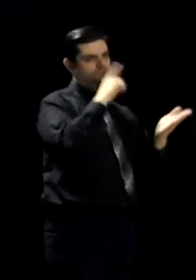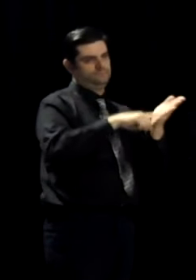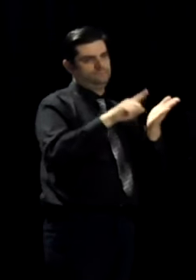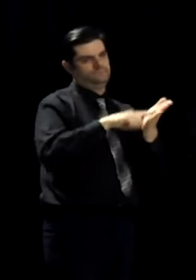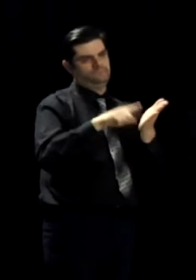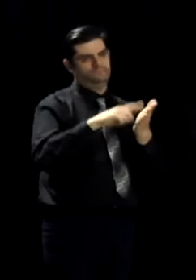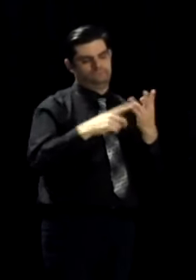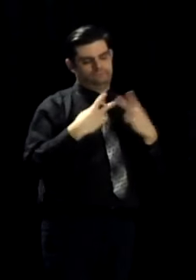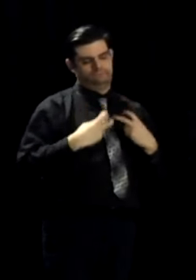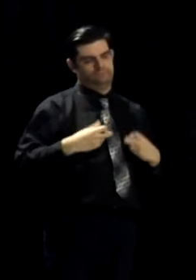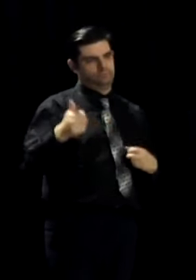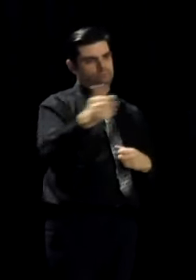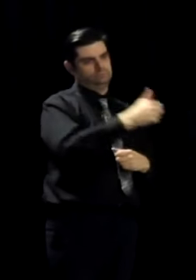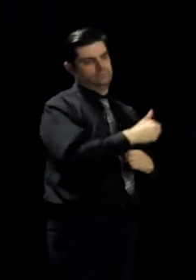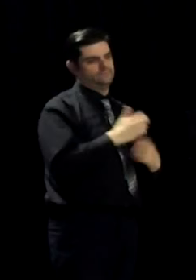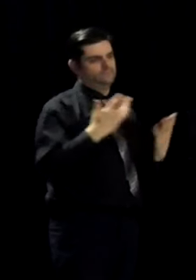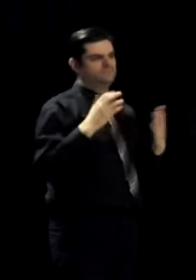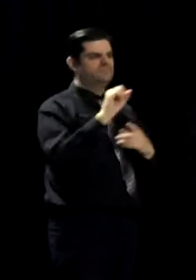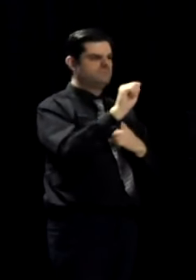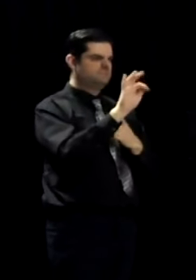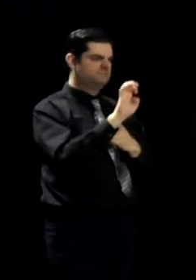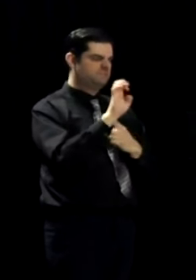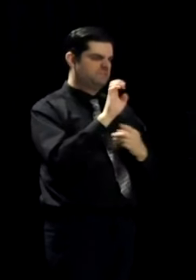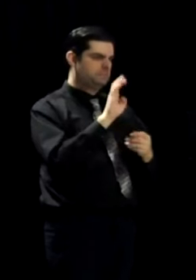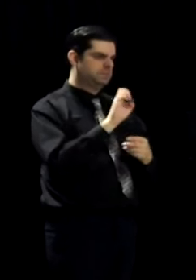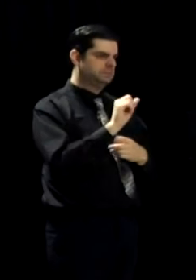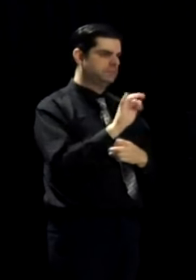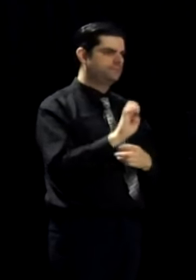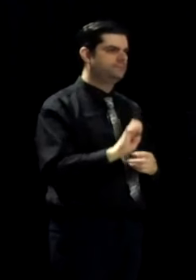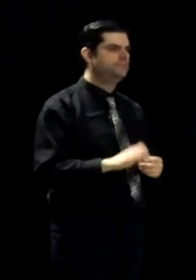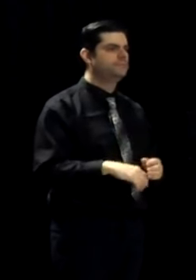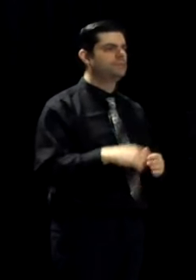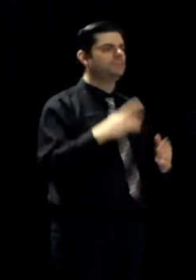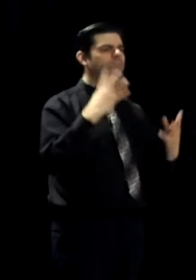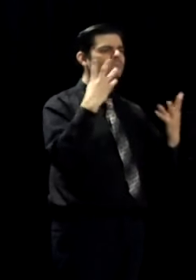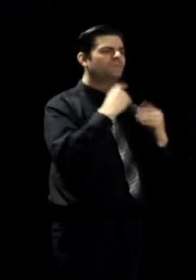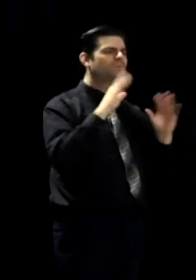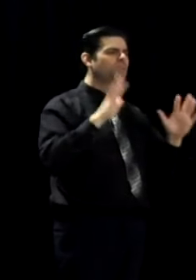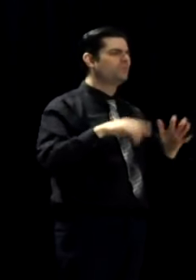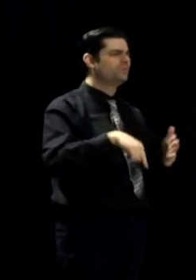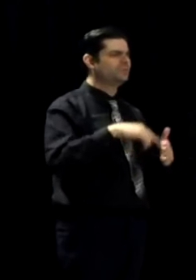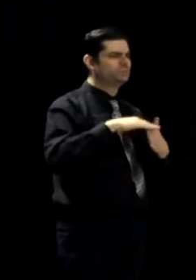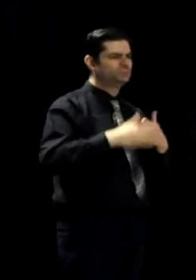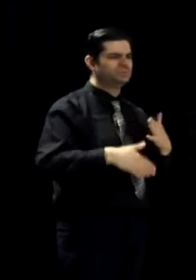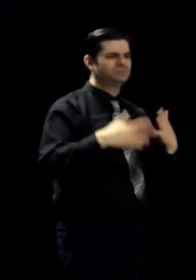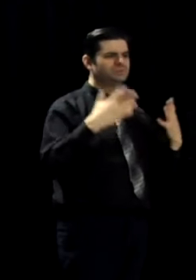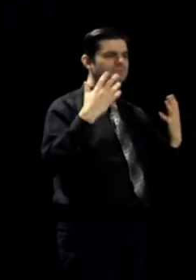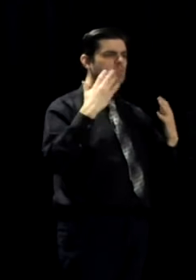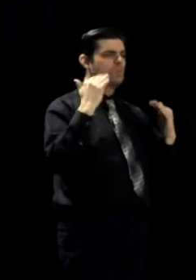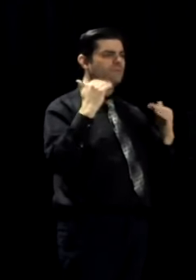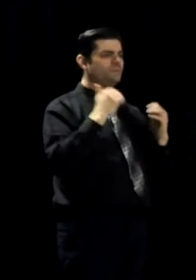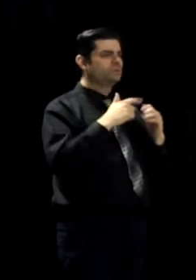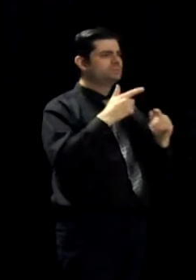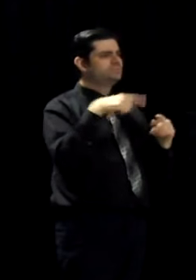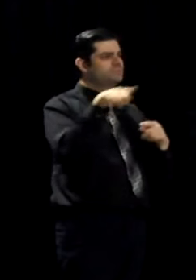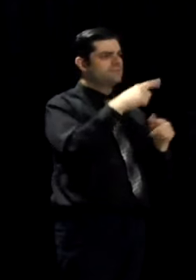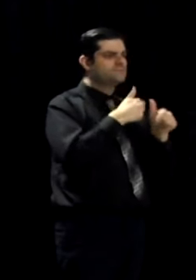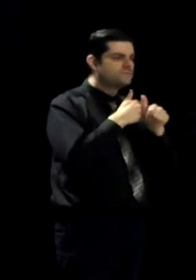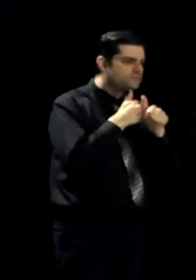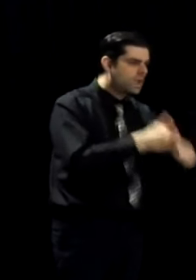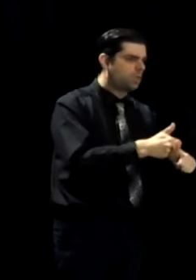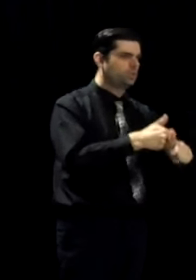it's good weather this weekend. Hopefully everybody's doing the right thing, and we won't see an uptick of cases a week from